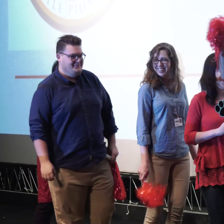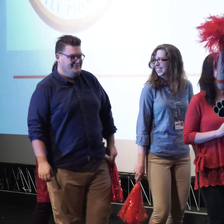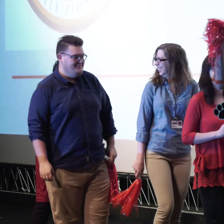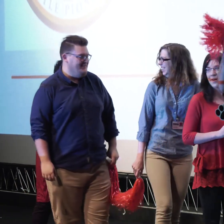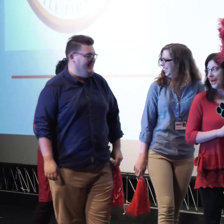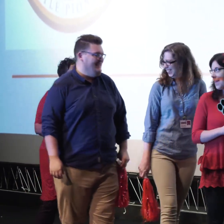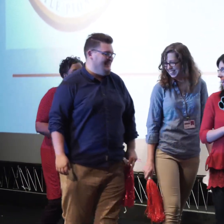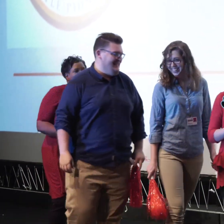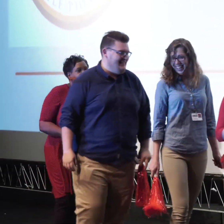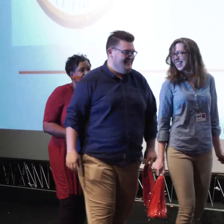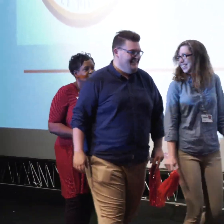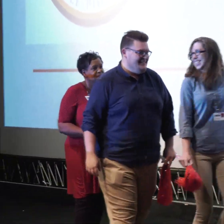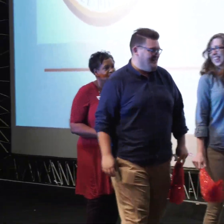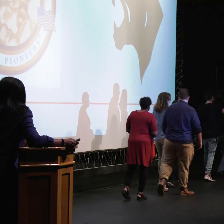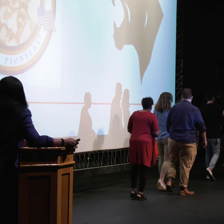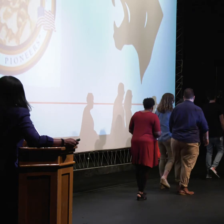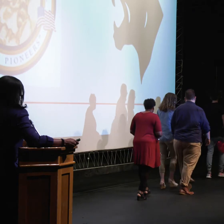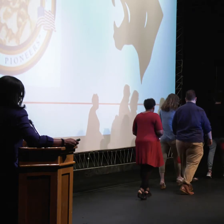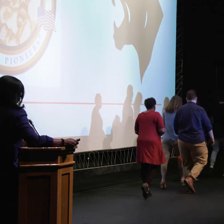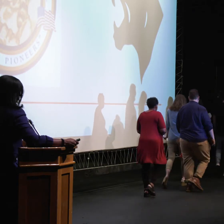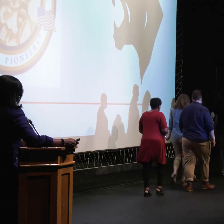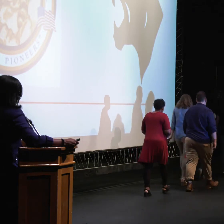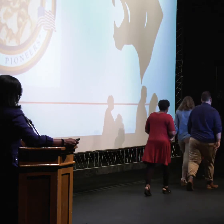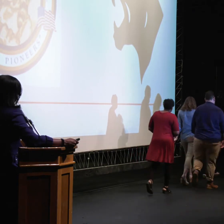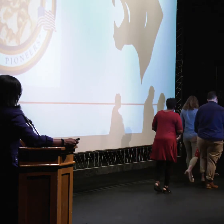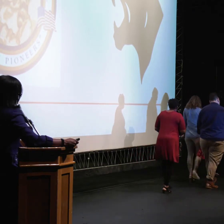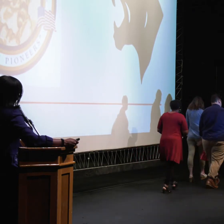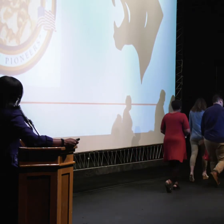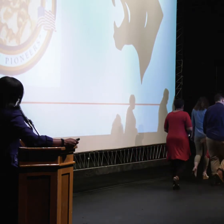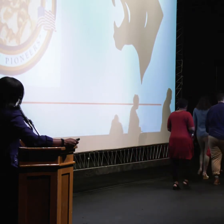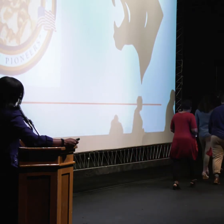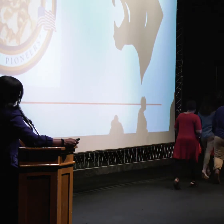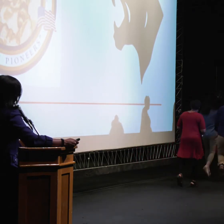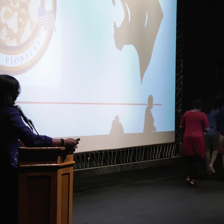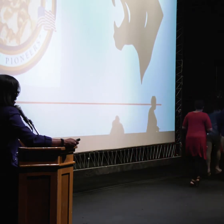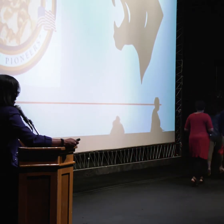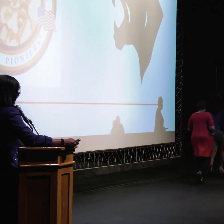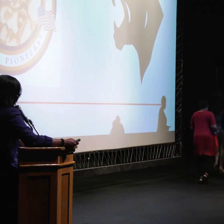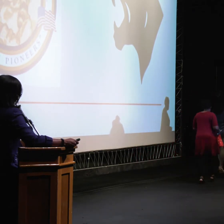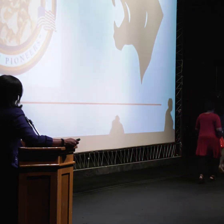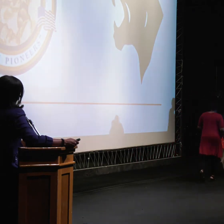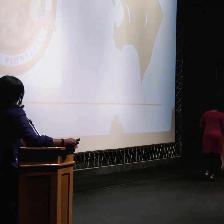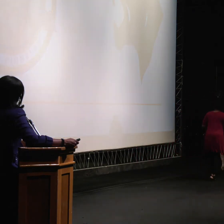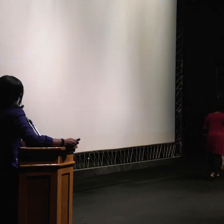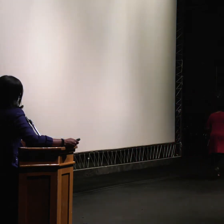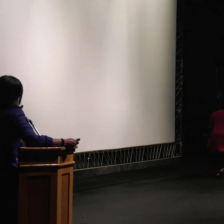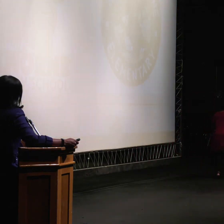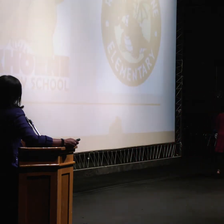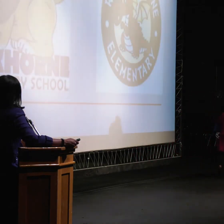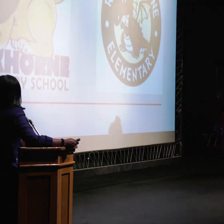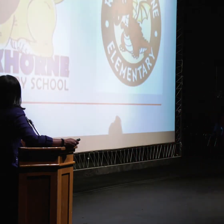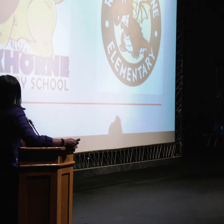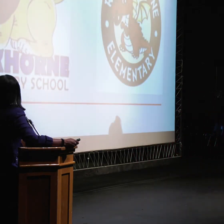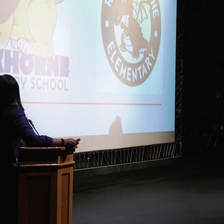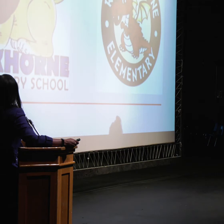And we're gonna keep it moving. I see Miss Anderson in Heritage Elementary.